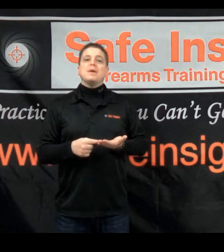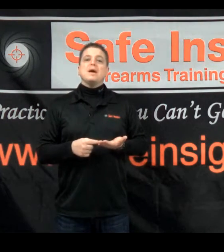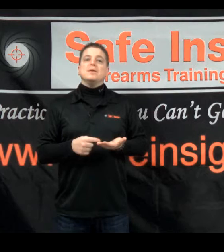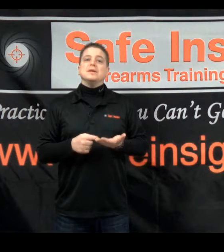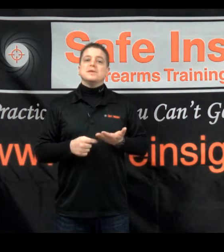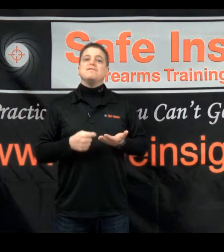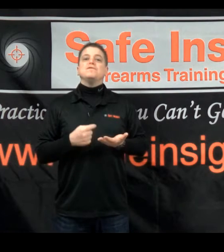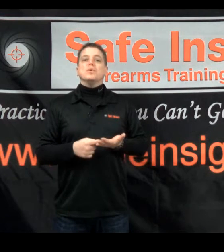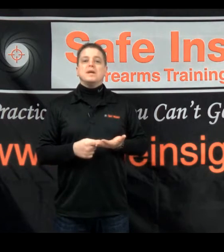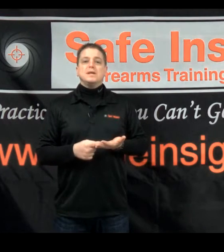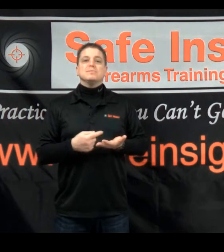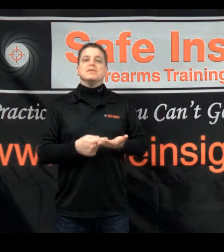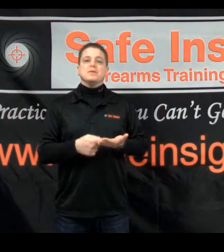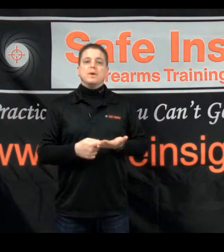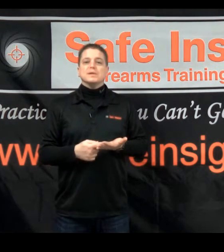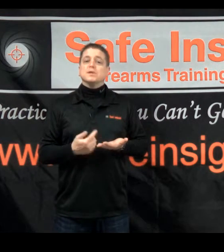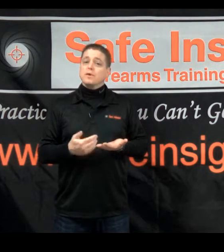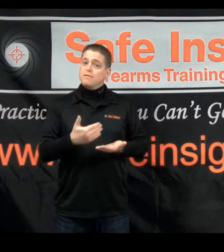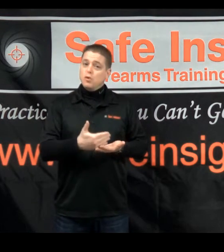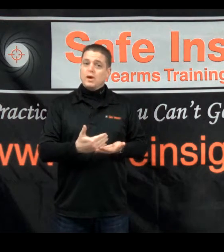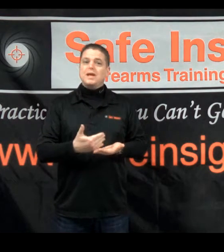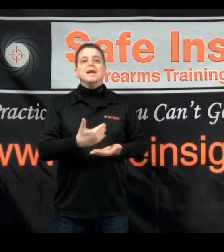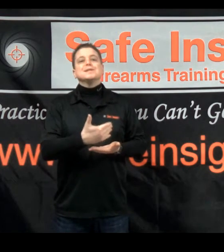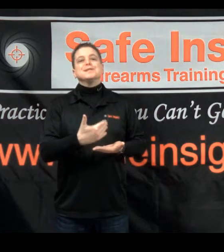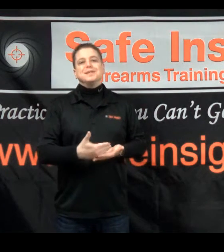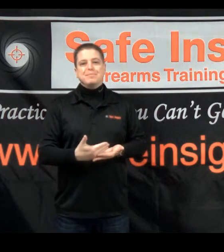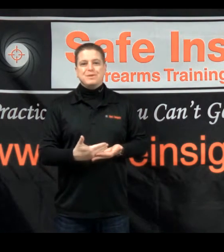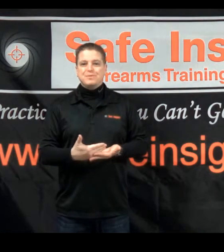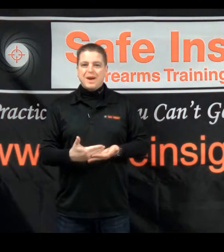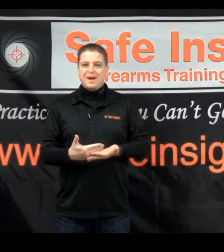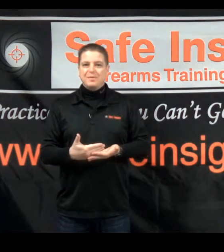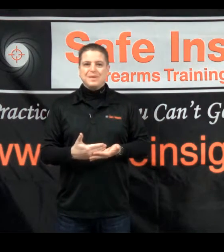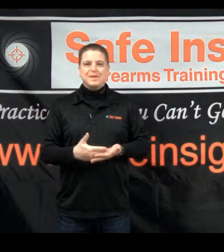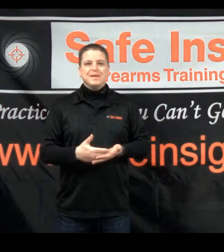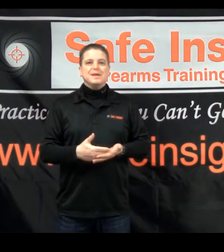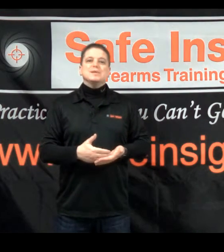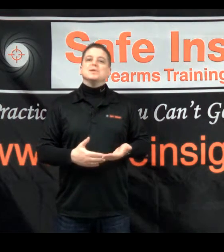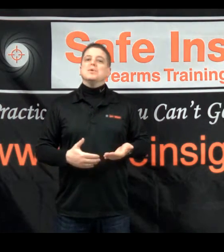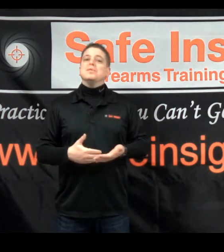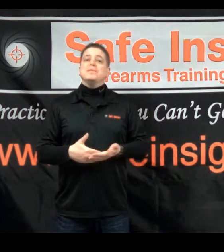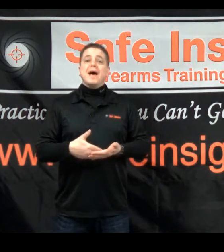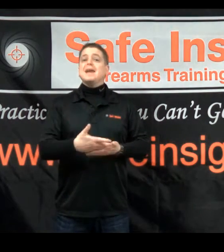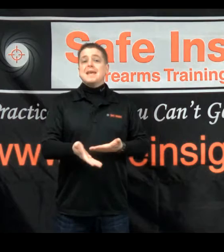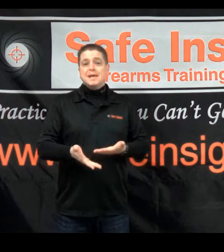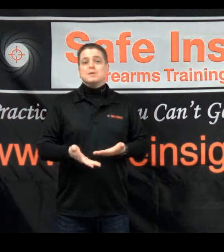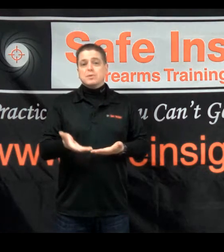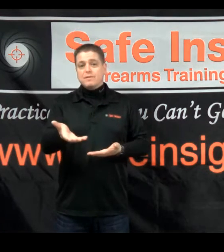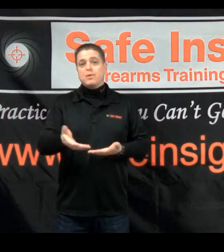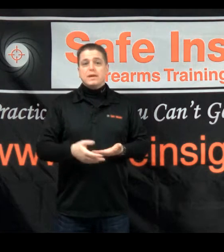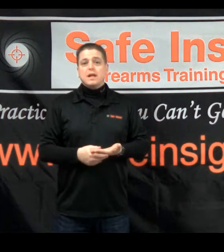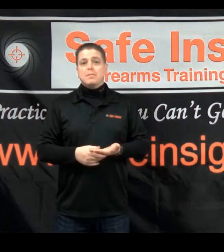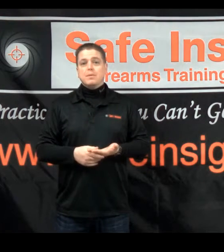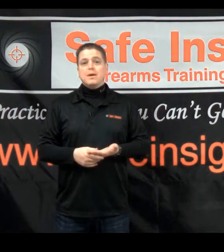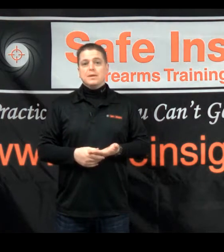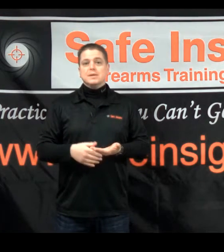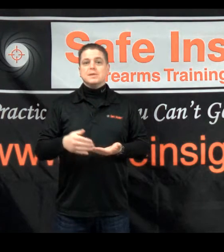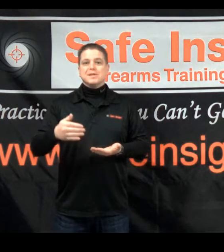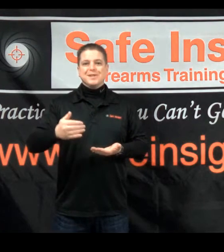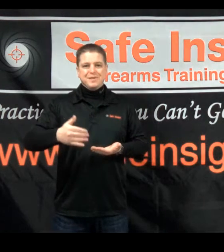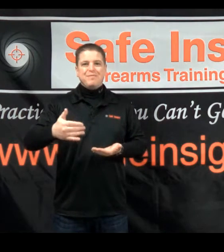round, it is a .40 Smith & Wesson or .40 S&W round. So that is what the .40 caliber round is a